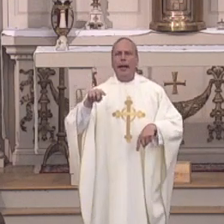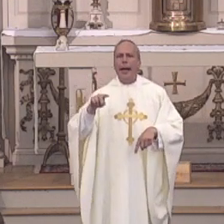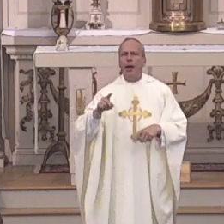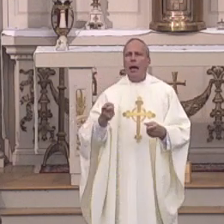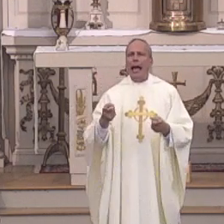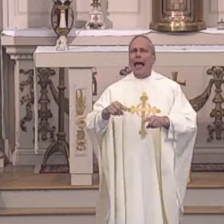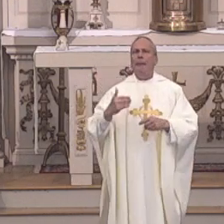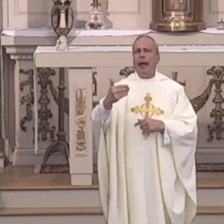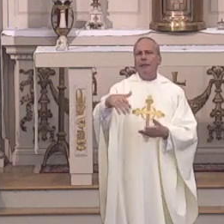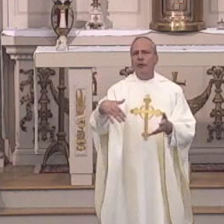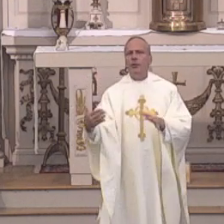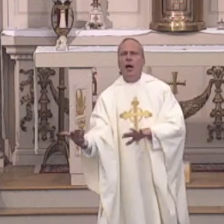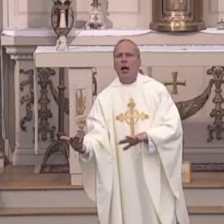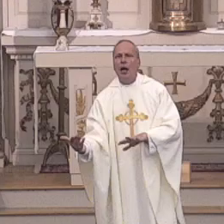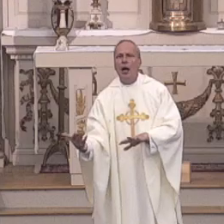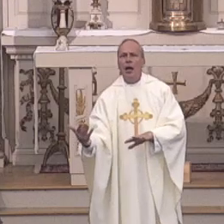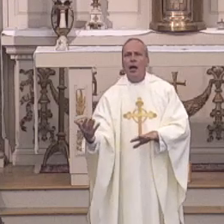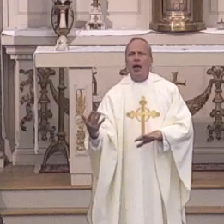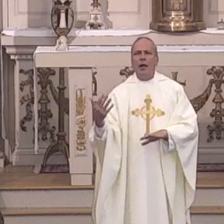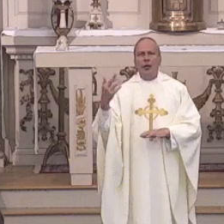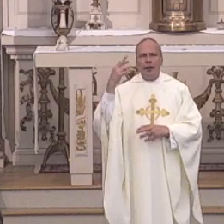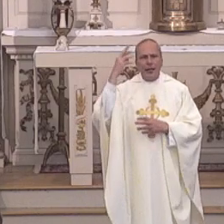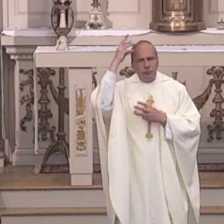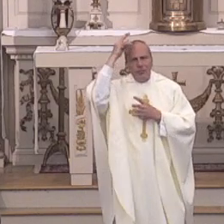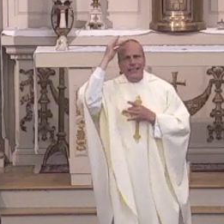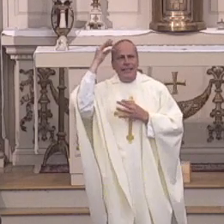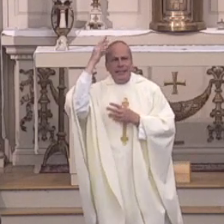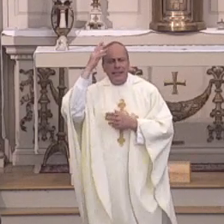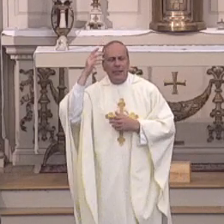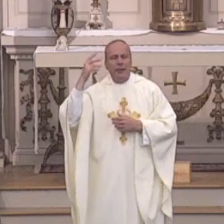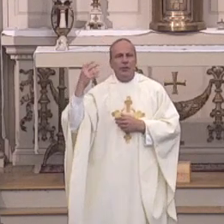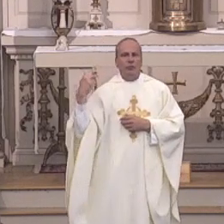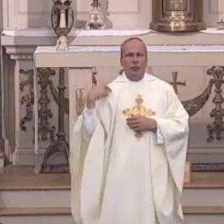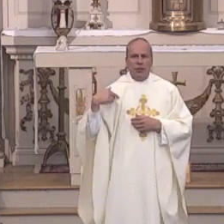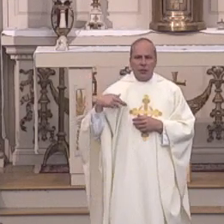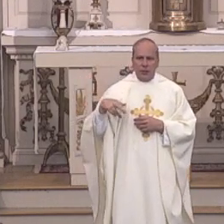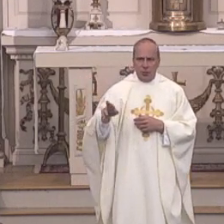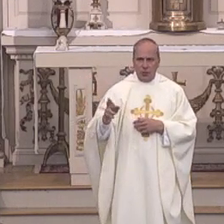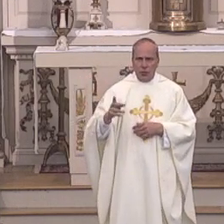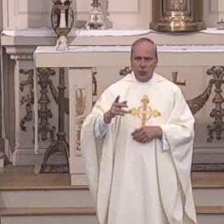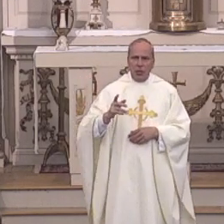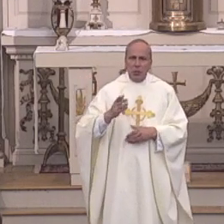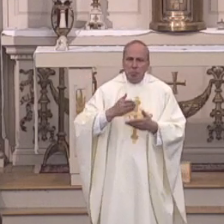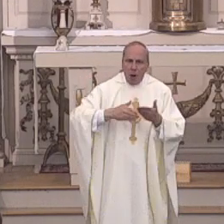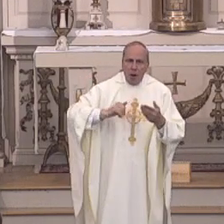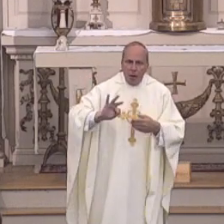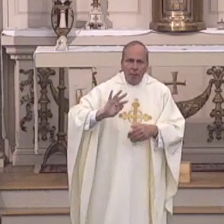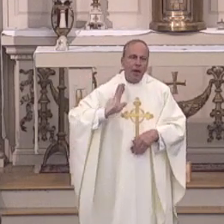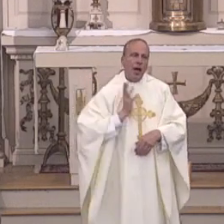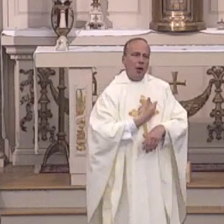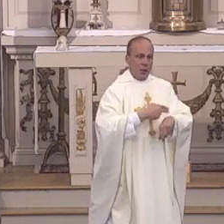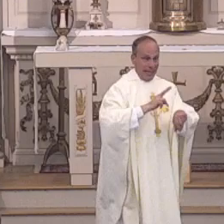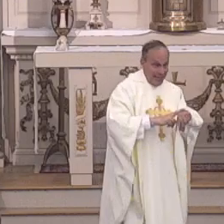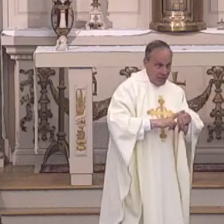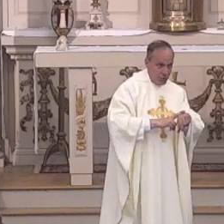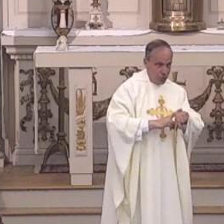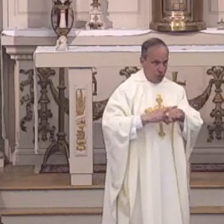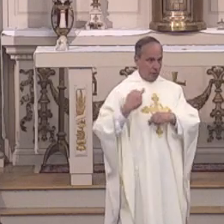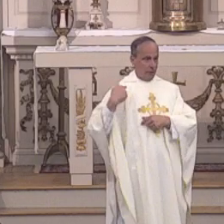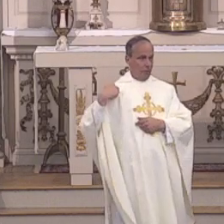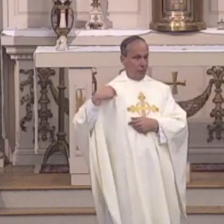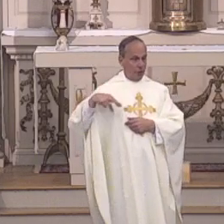made us, and all these things, what happens after we die. That's all part of reason, and that those are all things